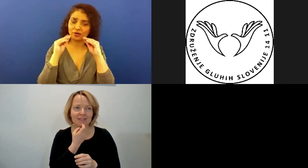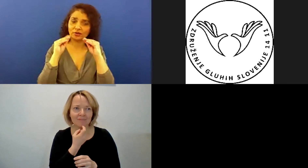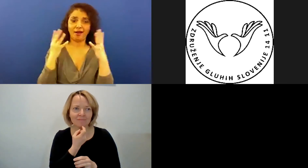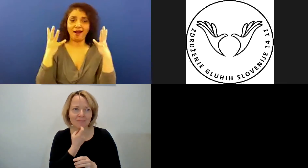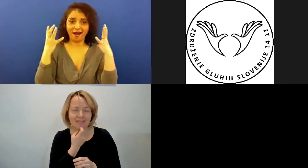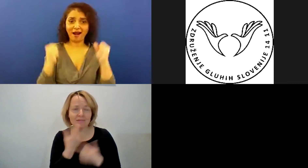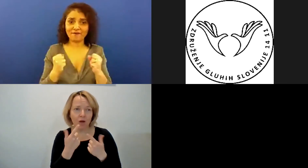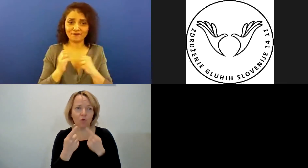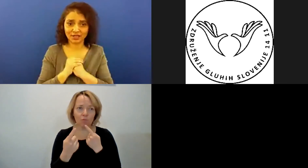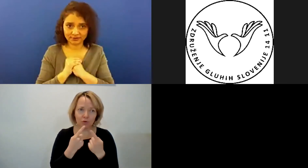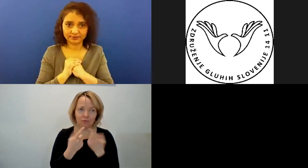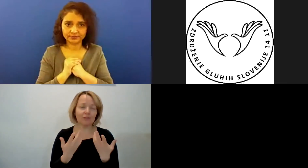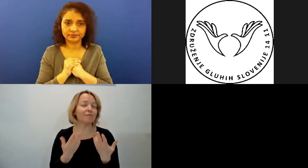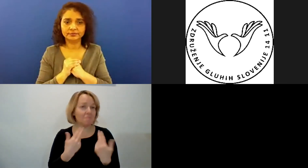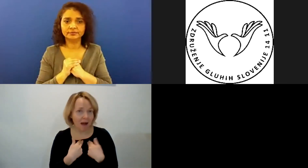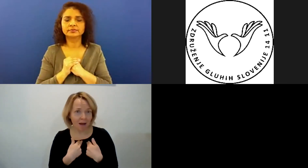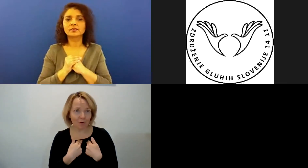are beautiful languages.